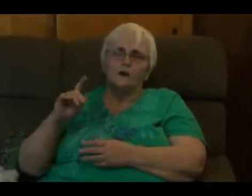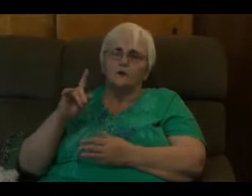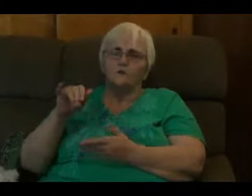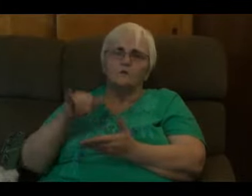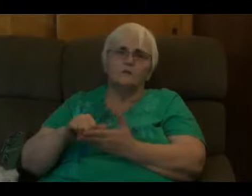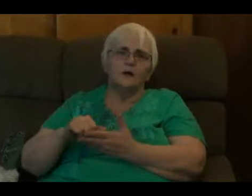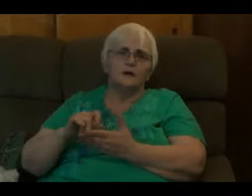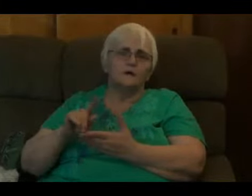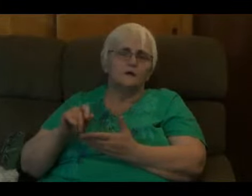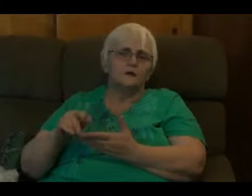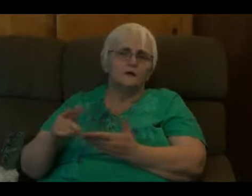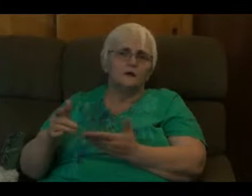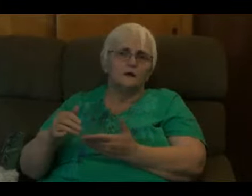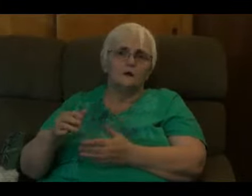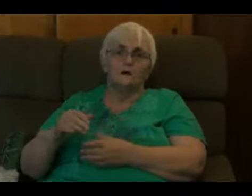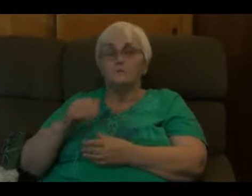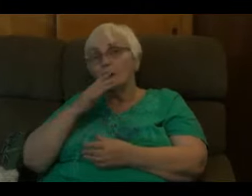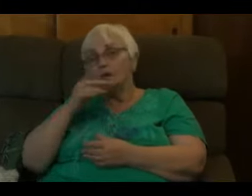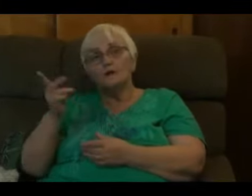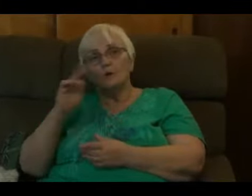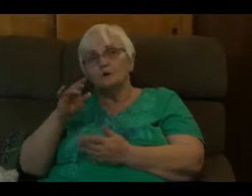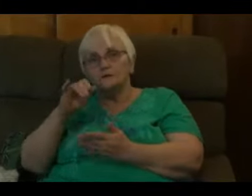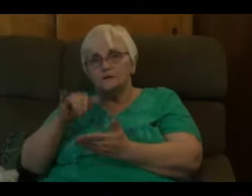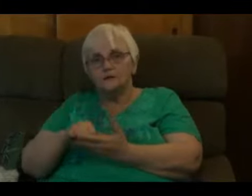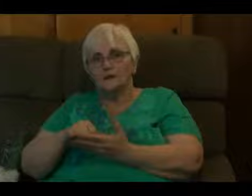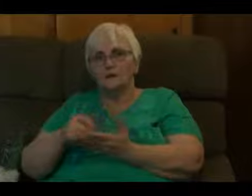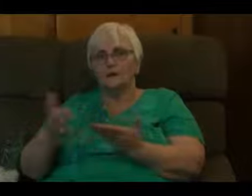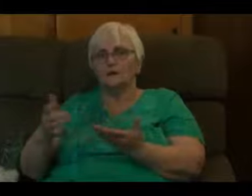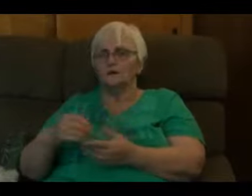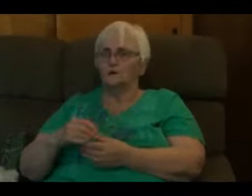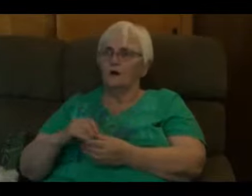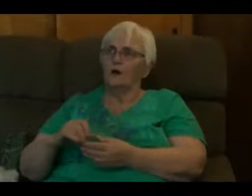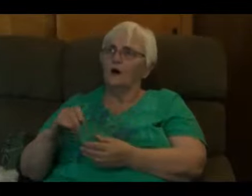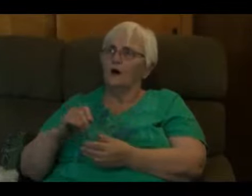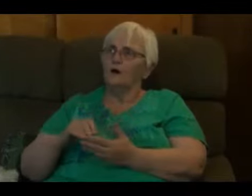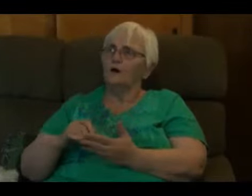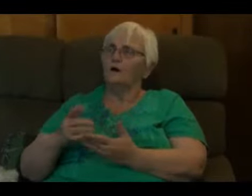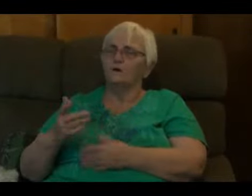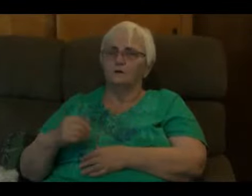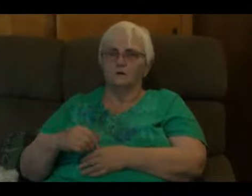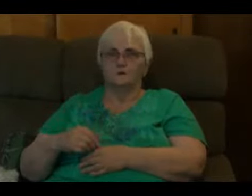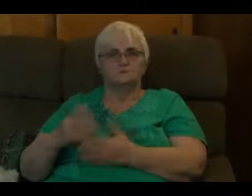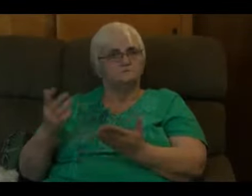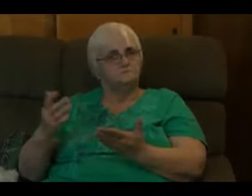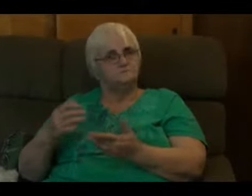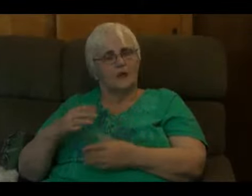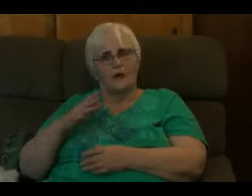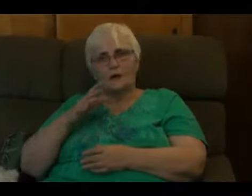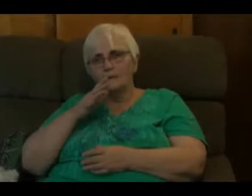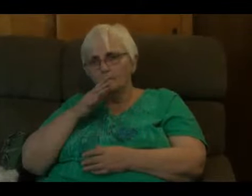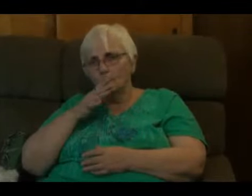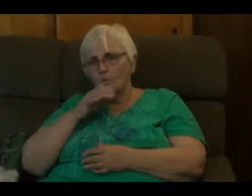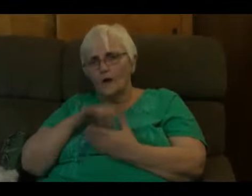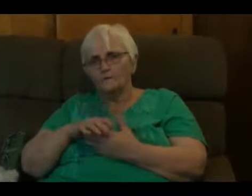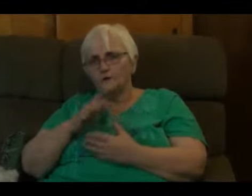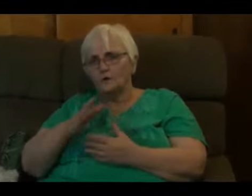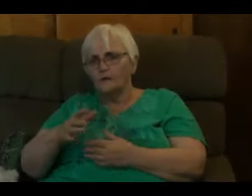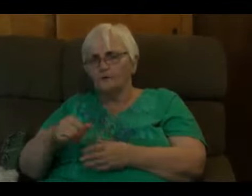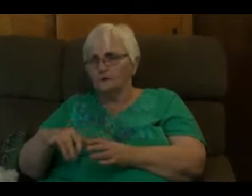that? Well, my mother always did it. Oh. Well, his wife's grandmother was still alive, and so he